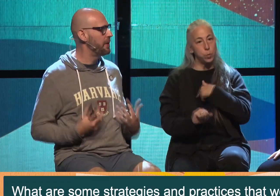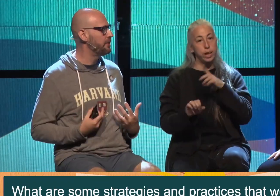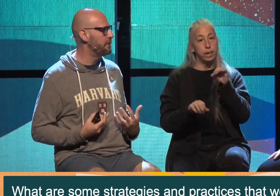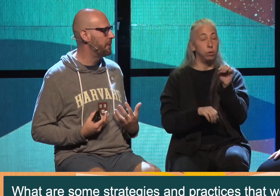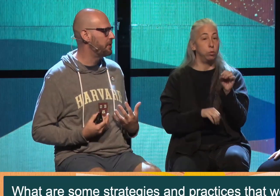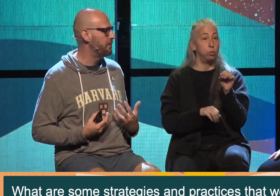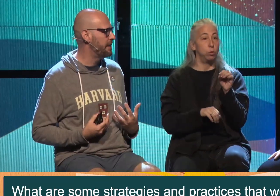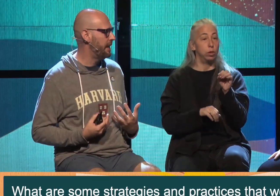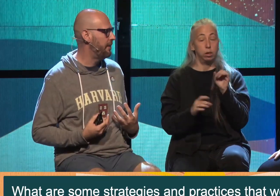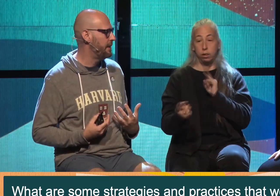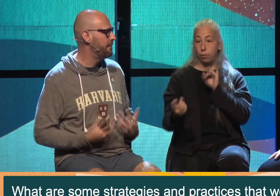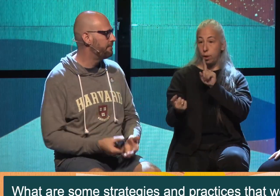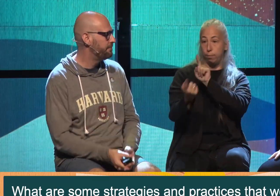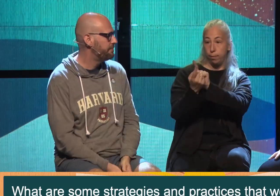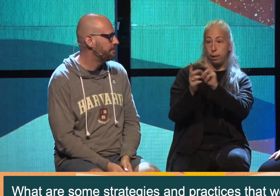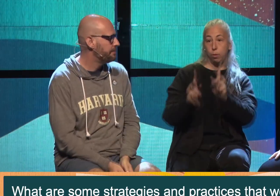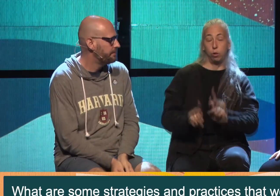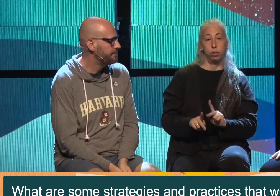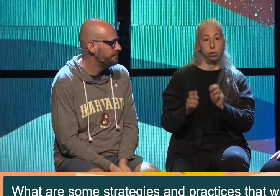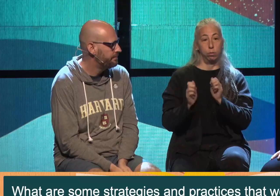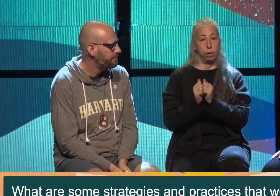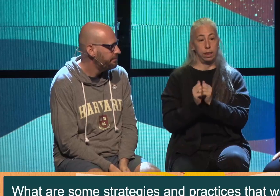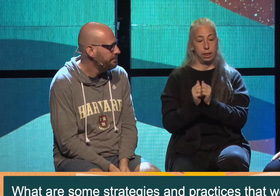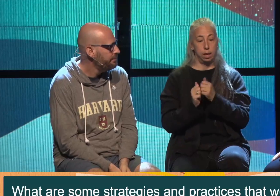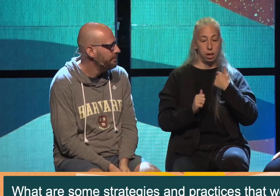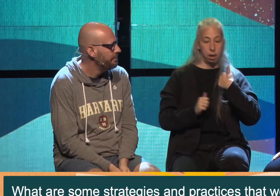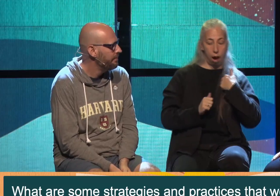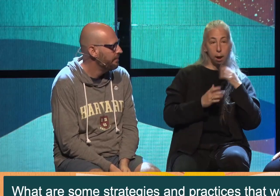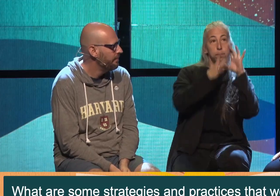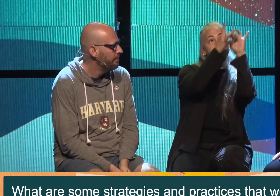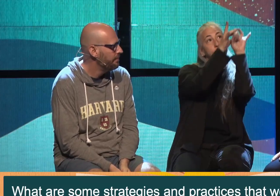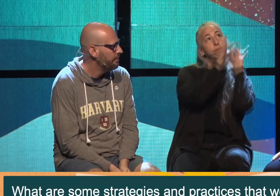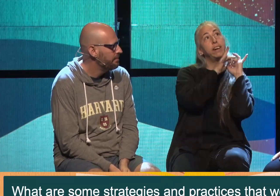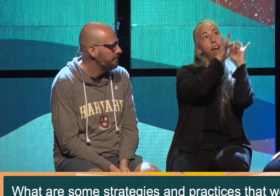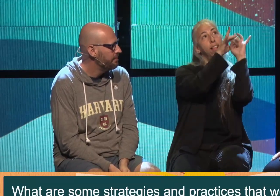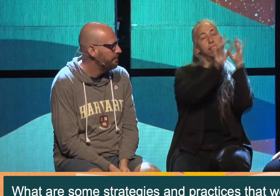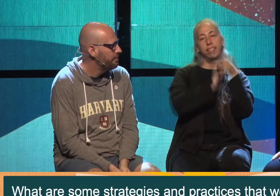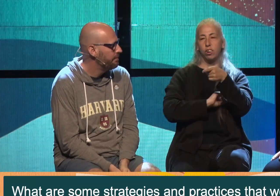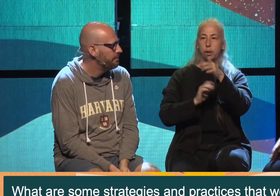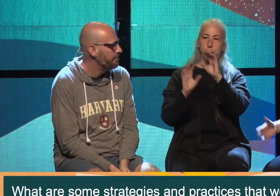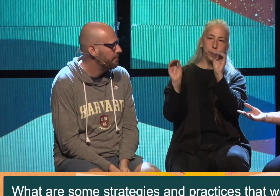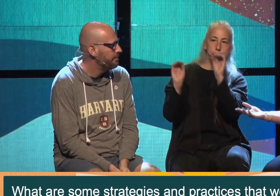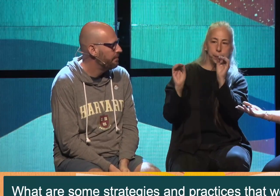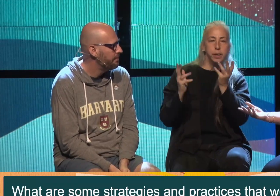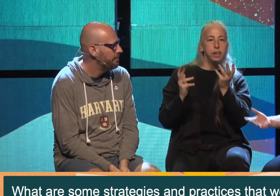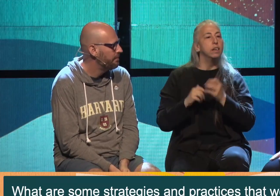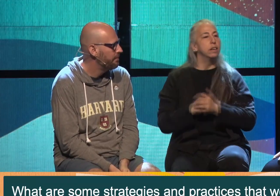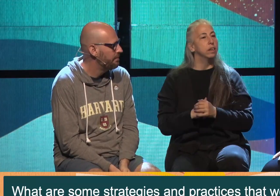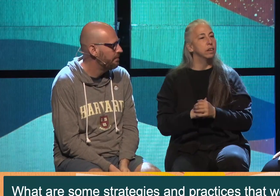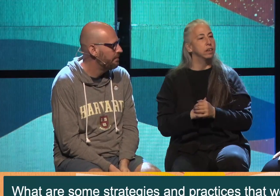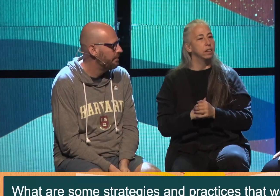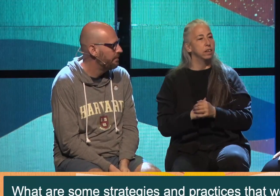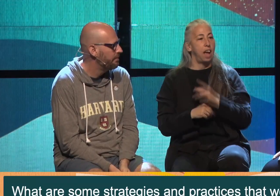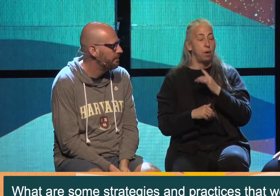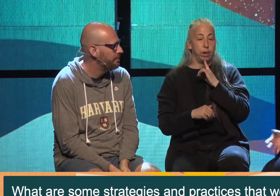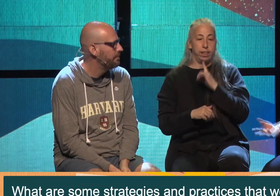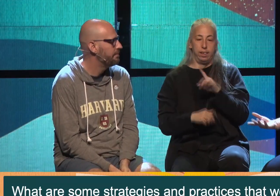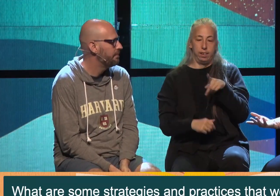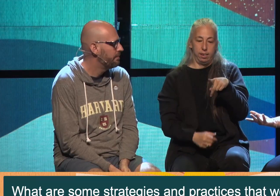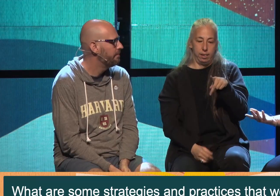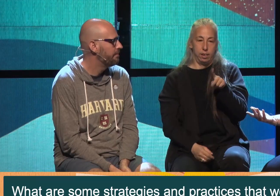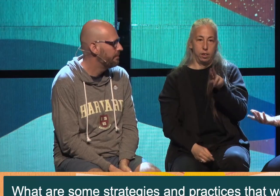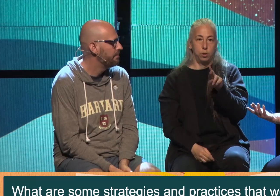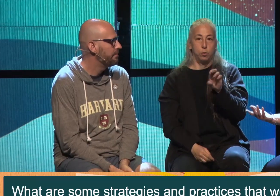do have a measure of spiritual vitality? Such a great question. I mean, it comes back to the word of being present. I